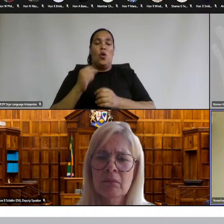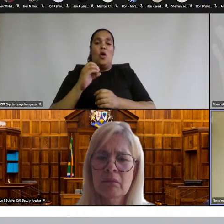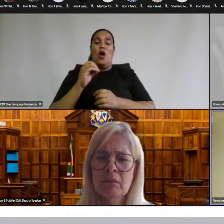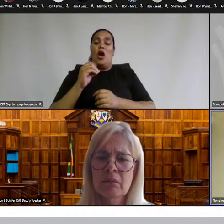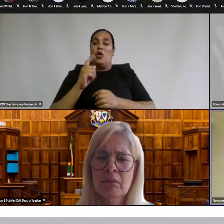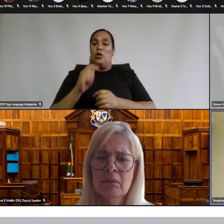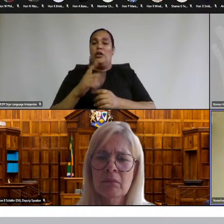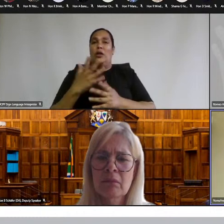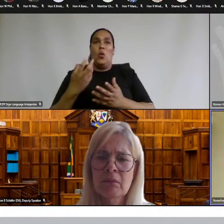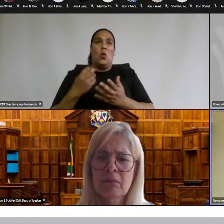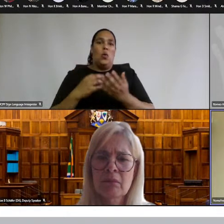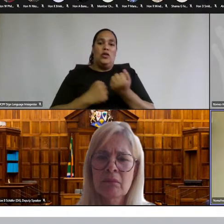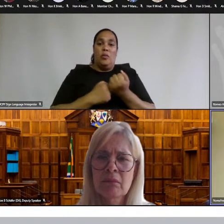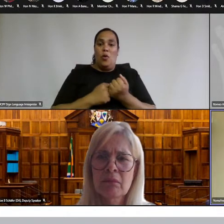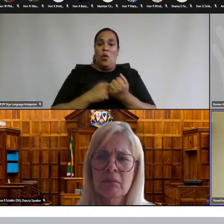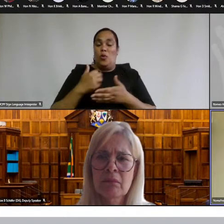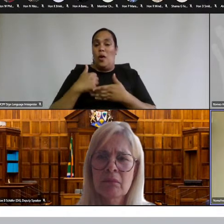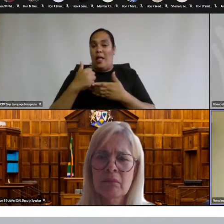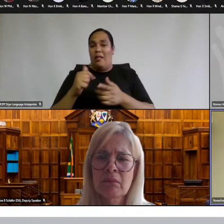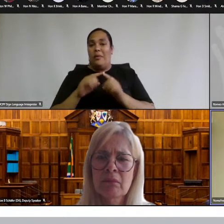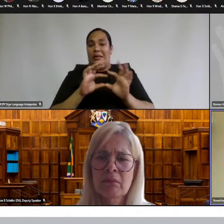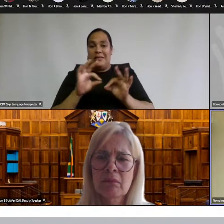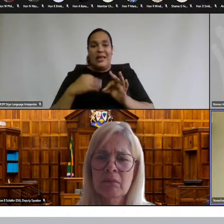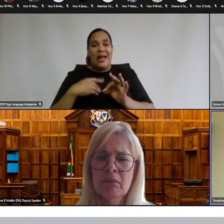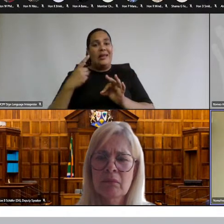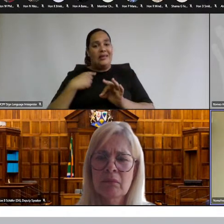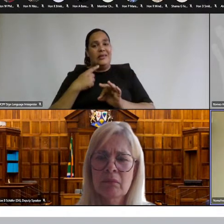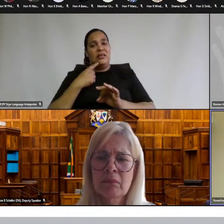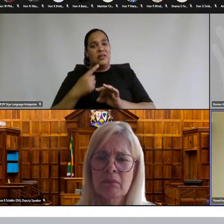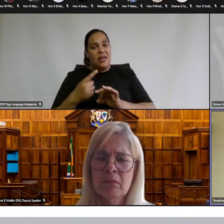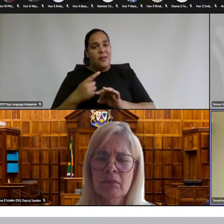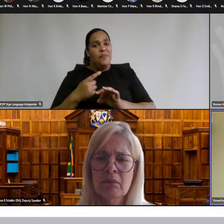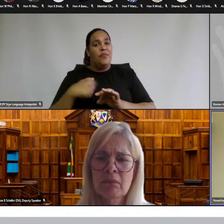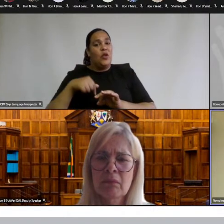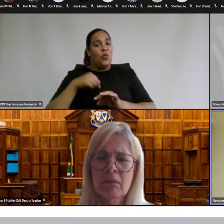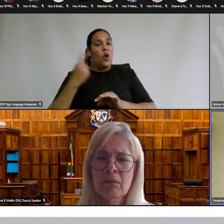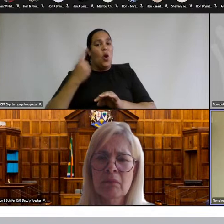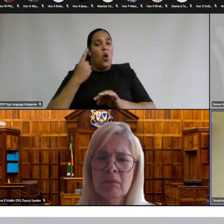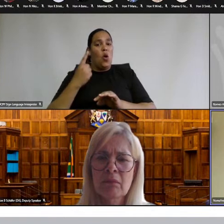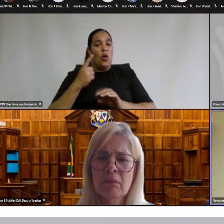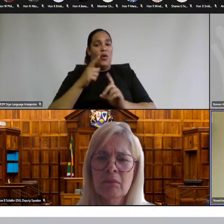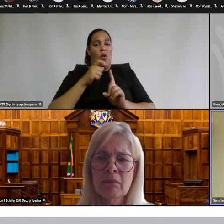and support, but also in regard, I did even mention that we were the only ones who have been